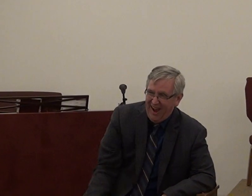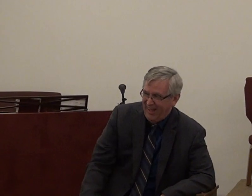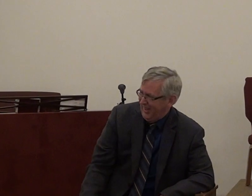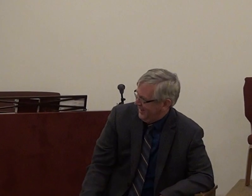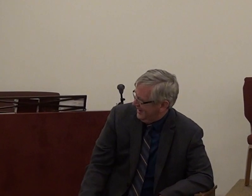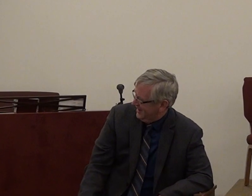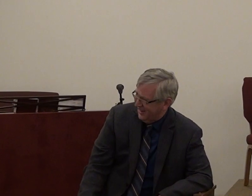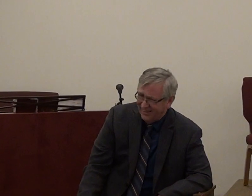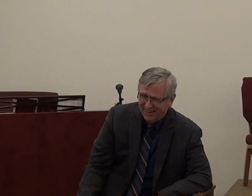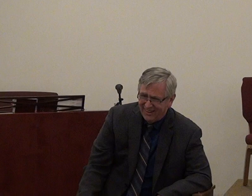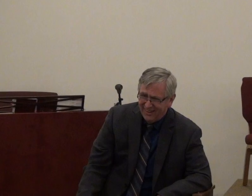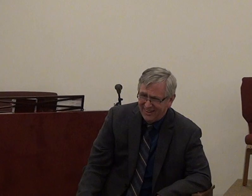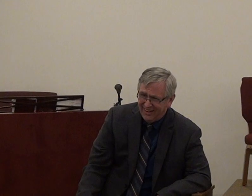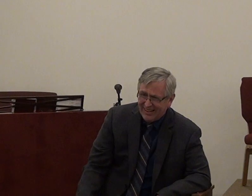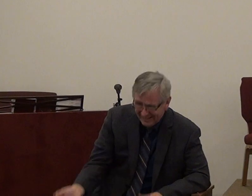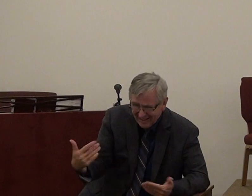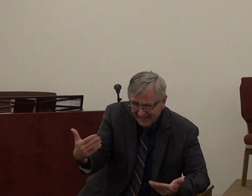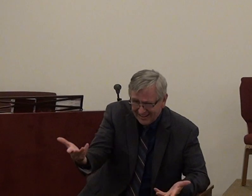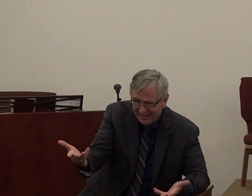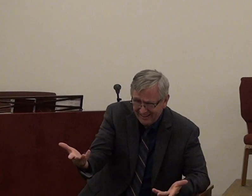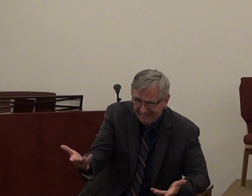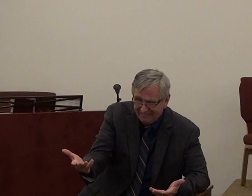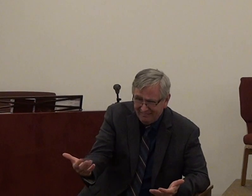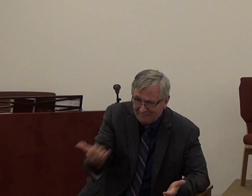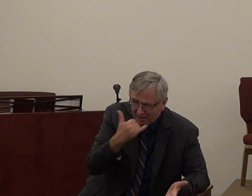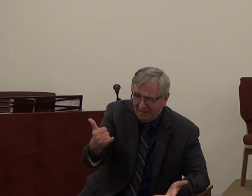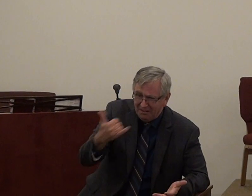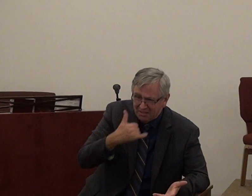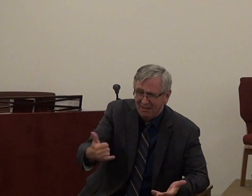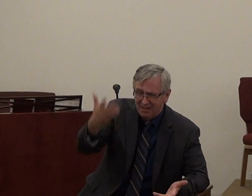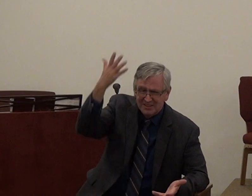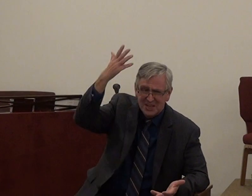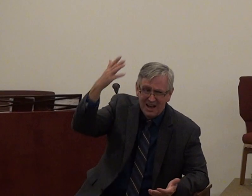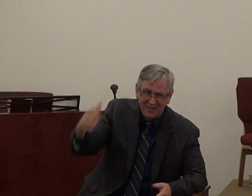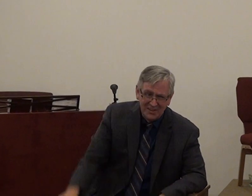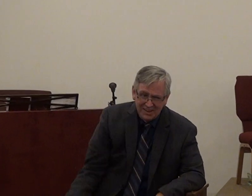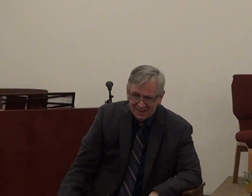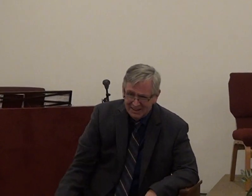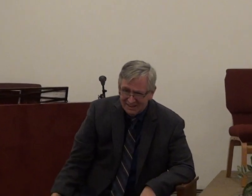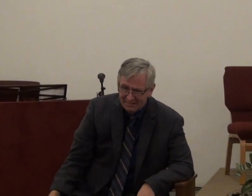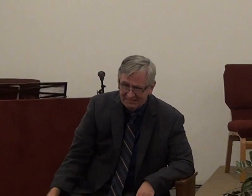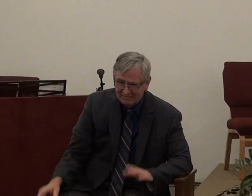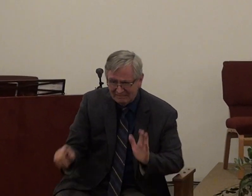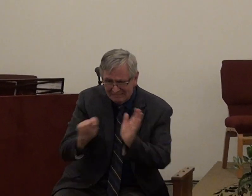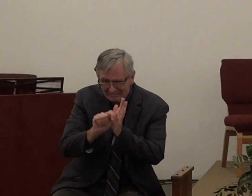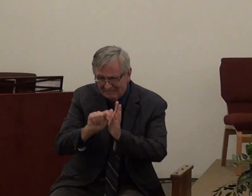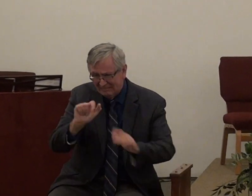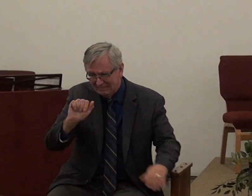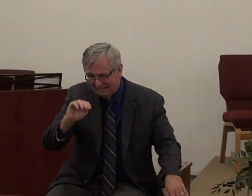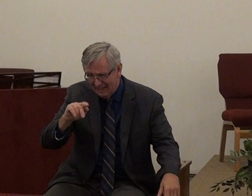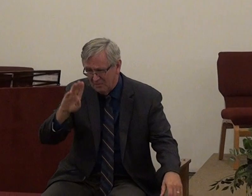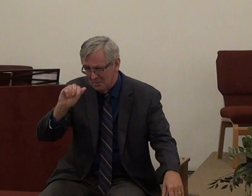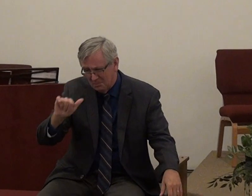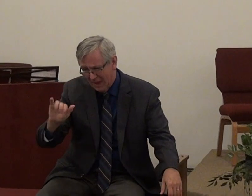Oh, come on. What? What's the matter with you? Can you do anything right? Tampa